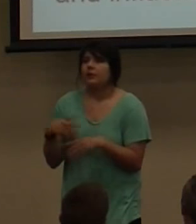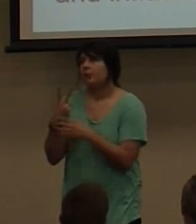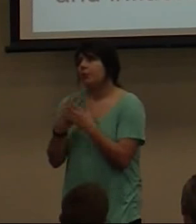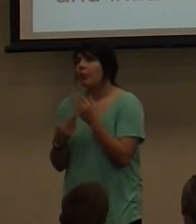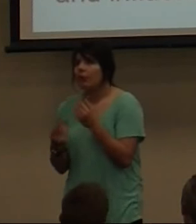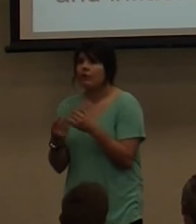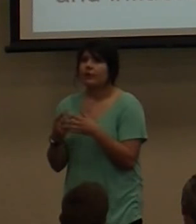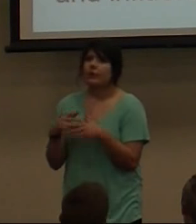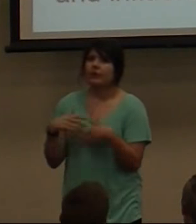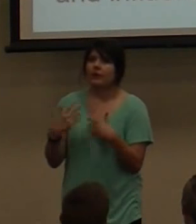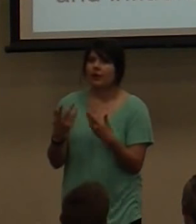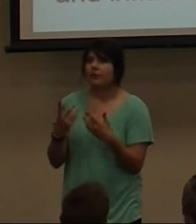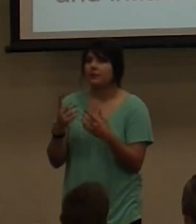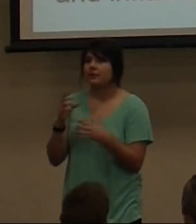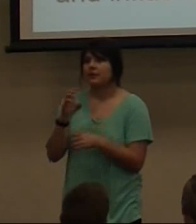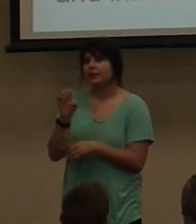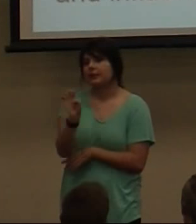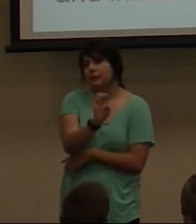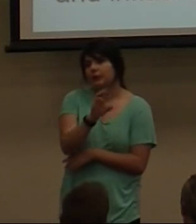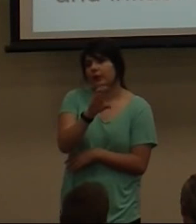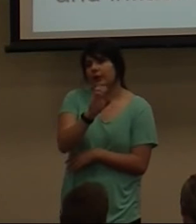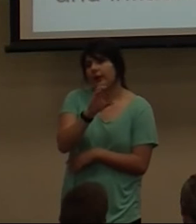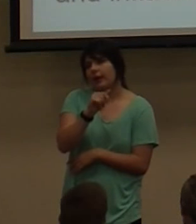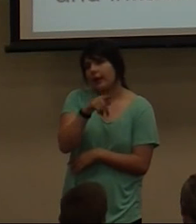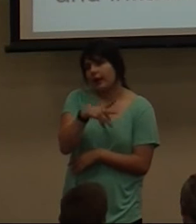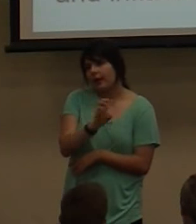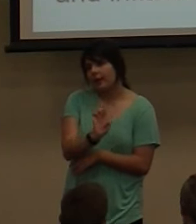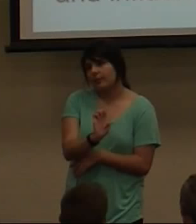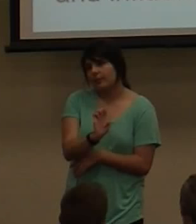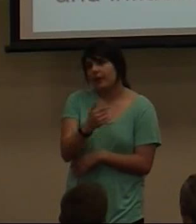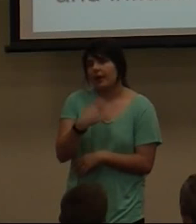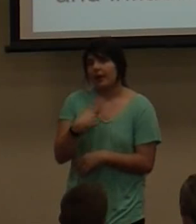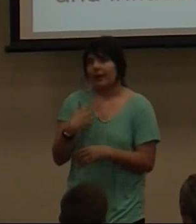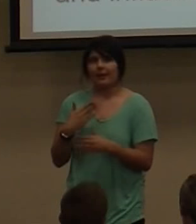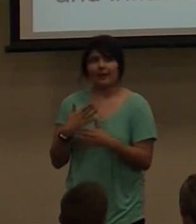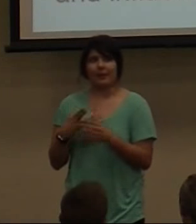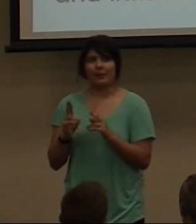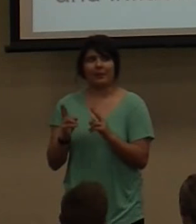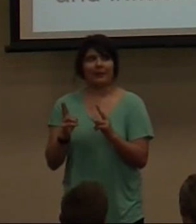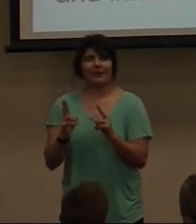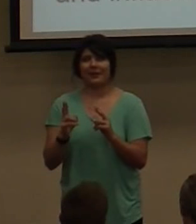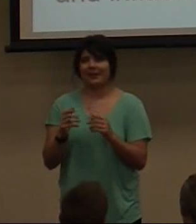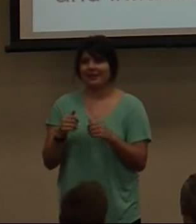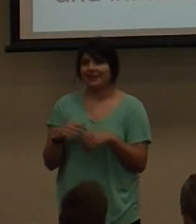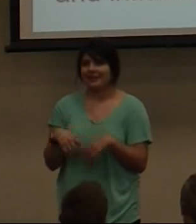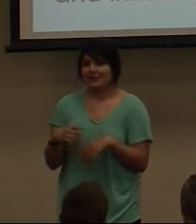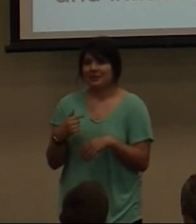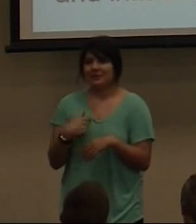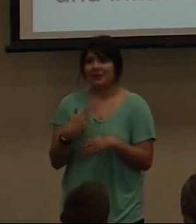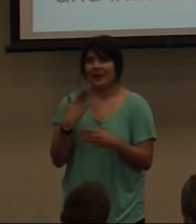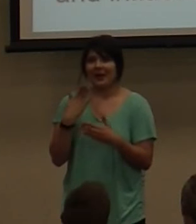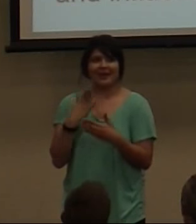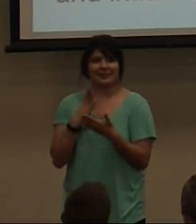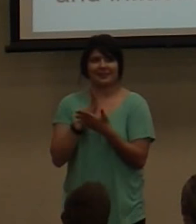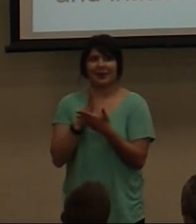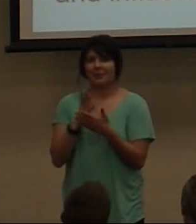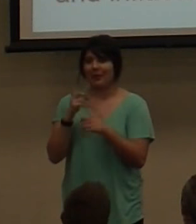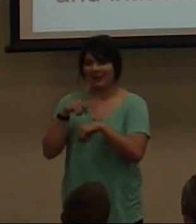Then it was the Eastern Cape. I think I'm being hurried up a bit to make sure I do shut up on time.